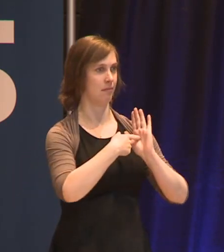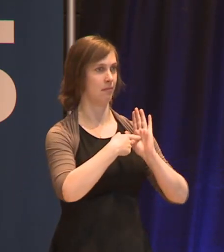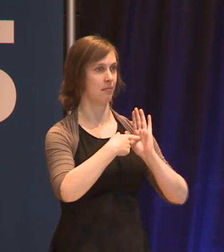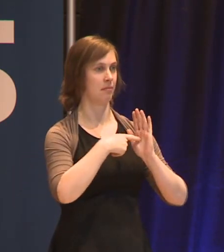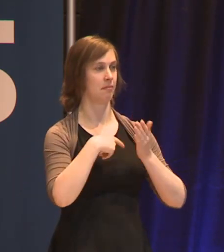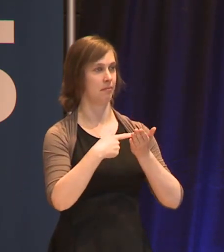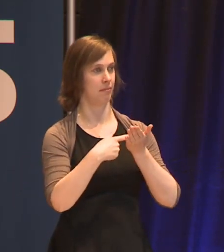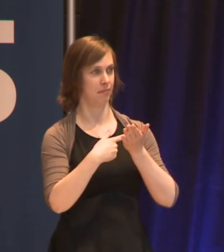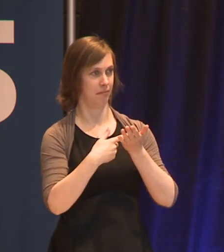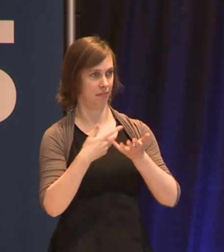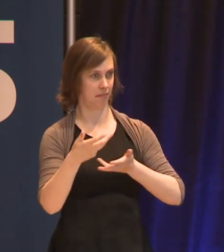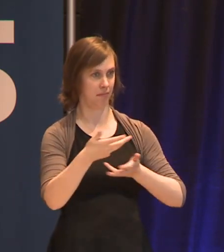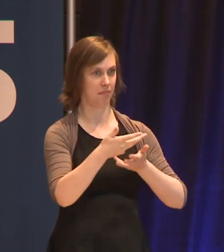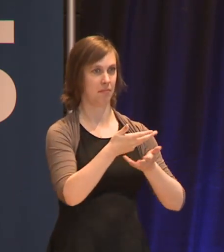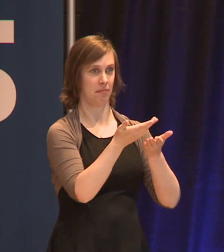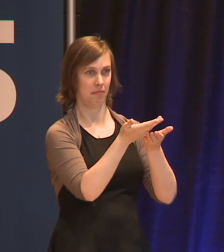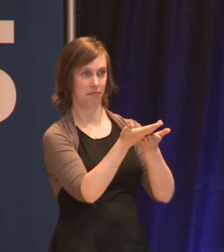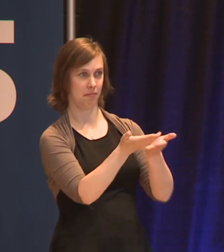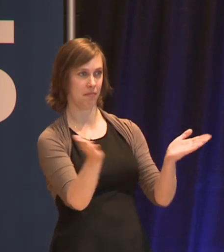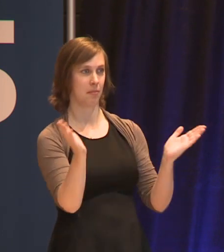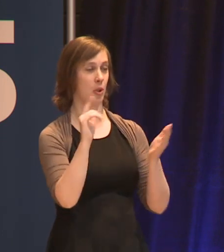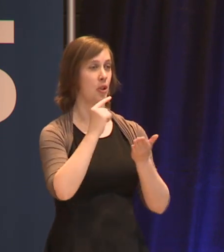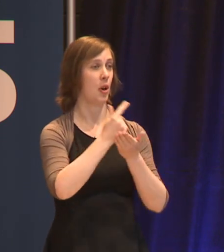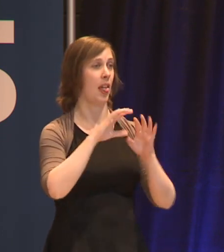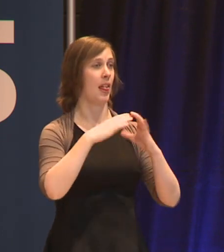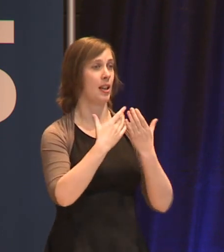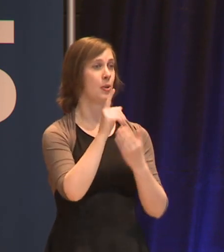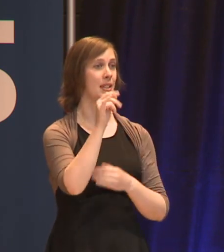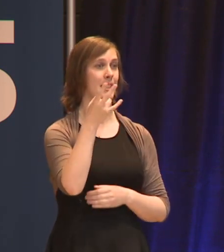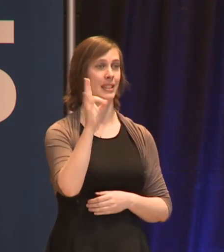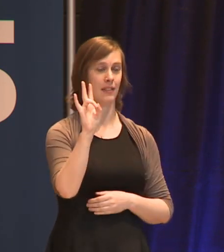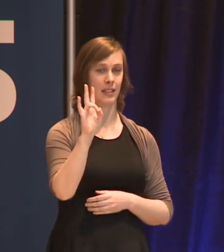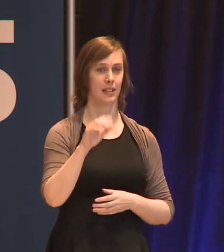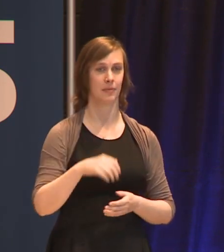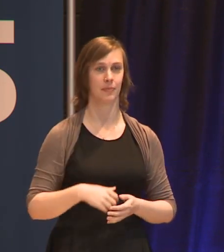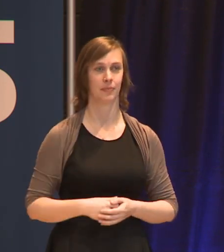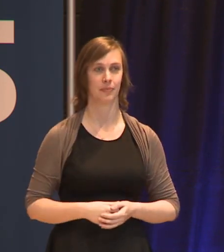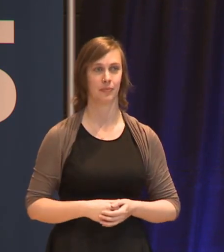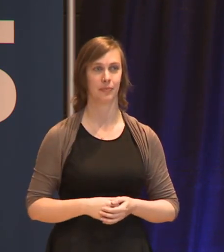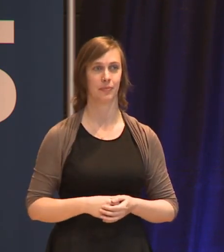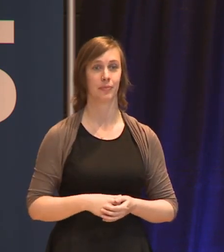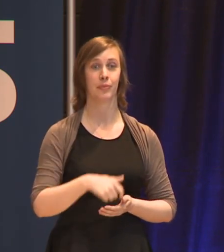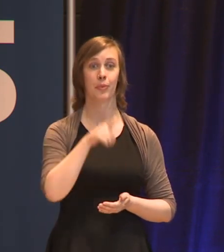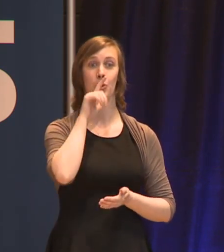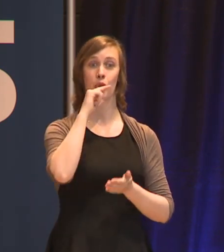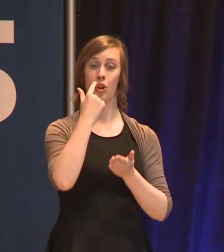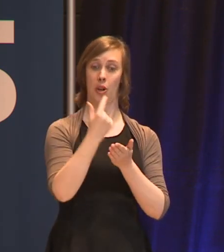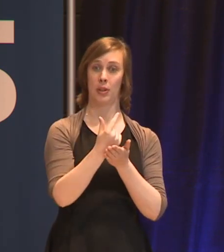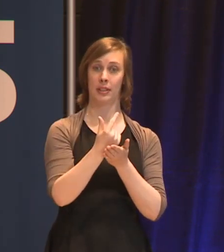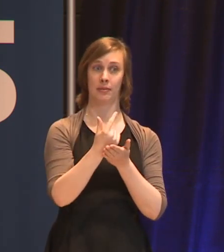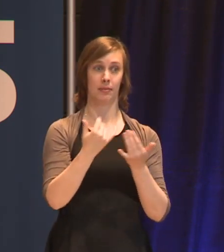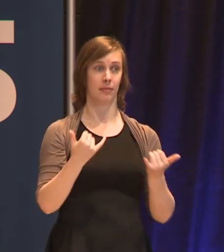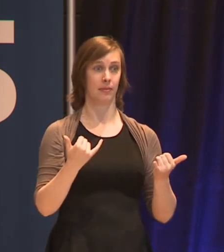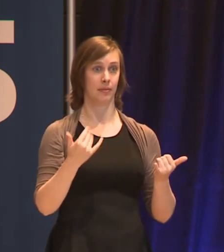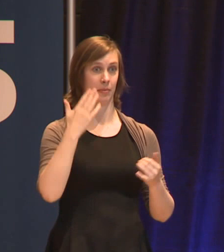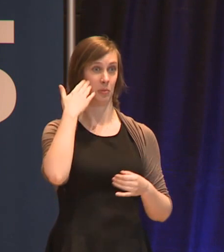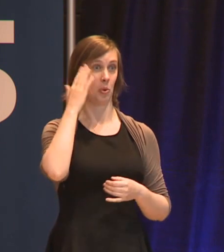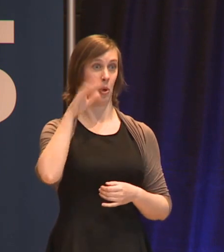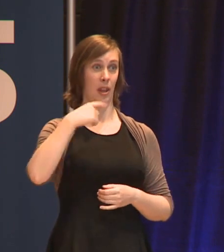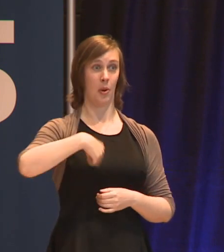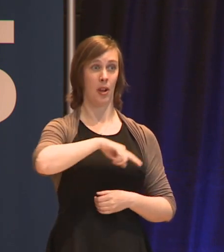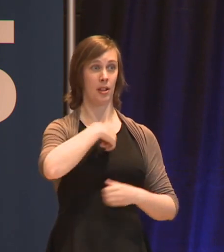the graduating class of 2017. And graduates, please know that we're here for one reason and one reason